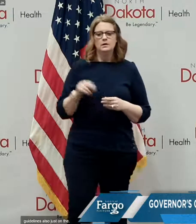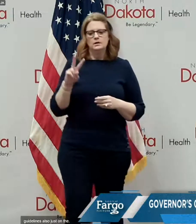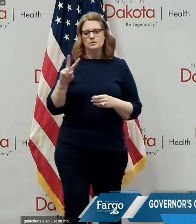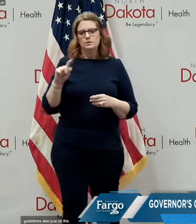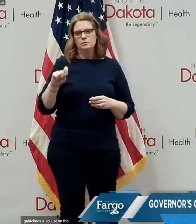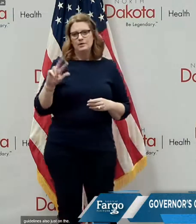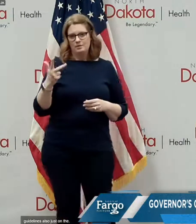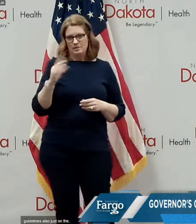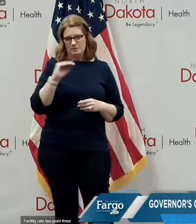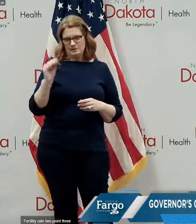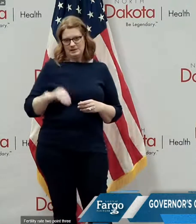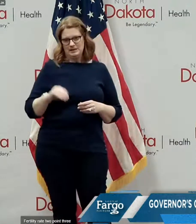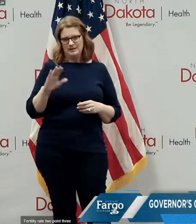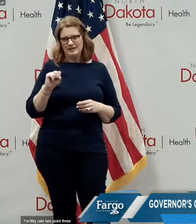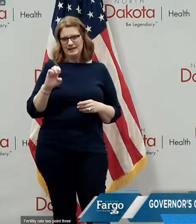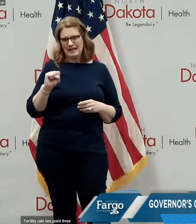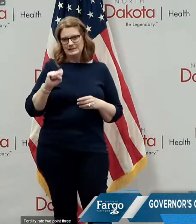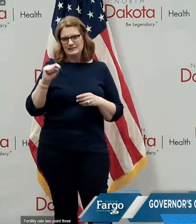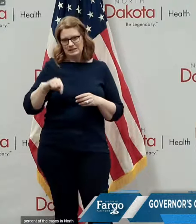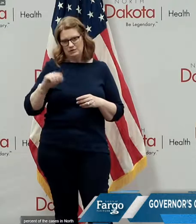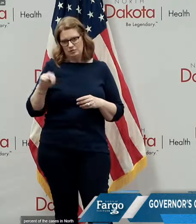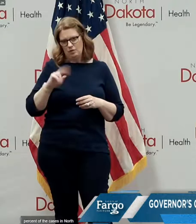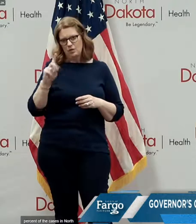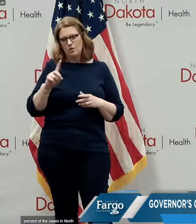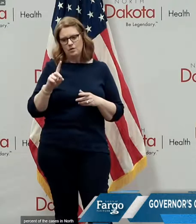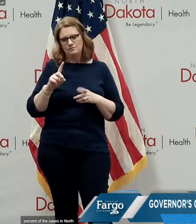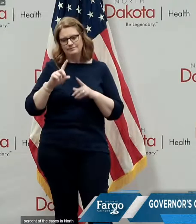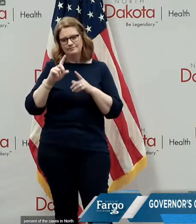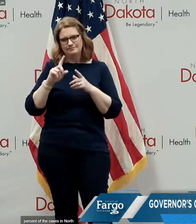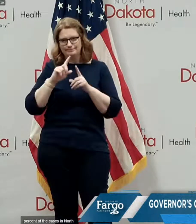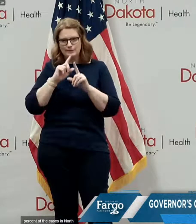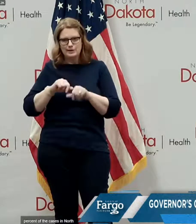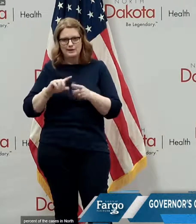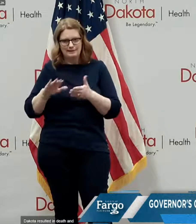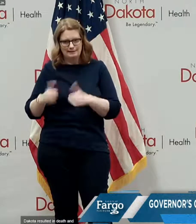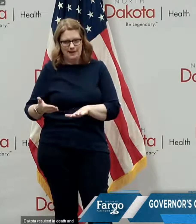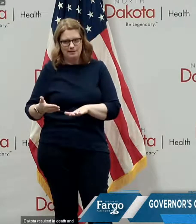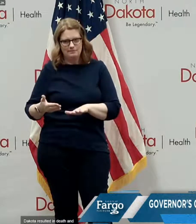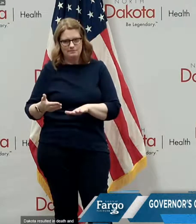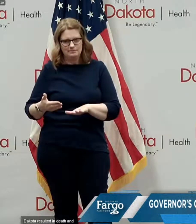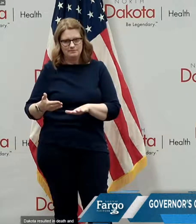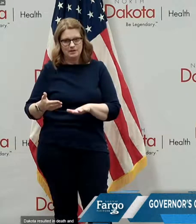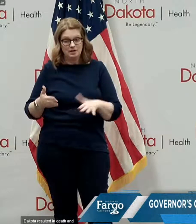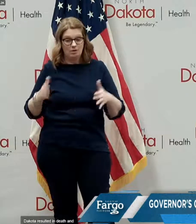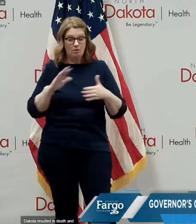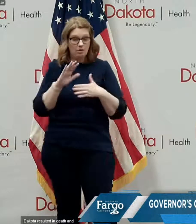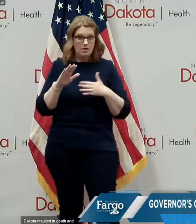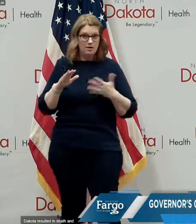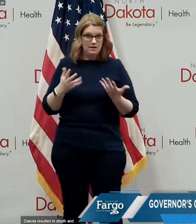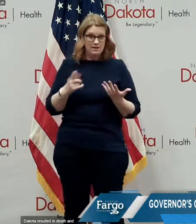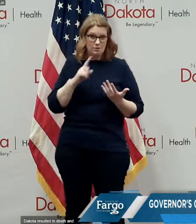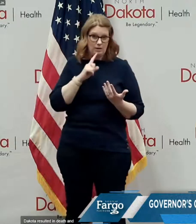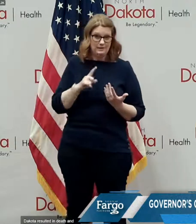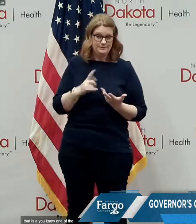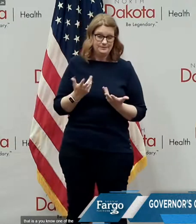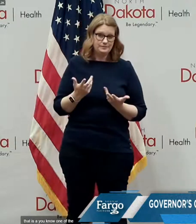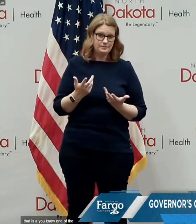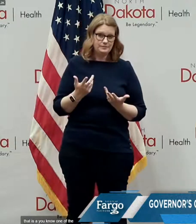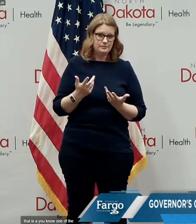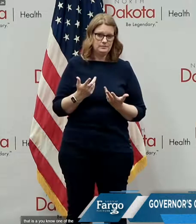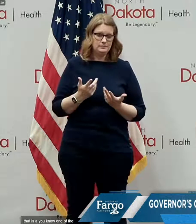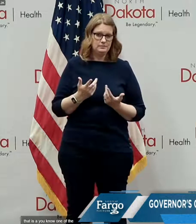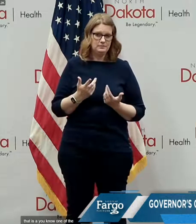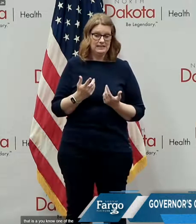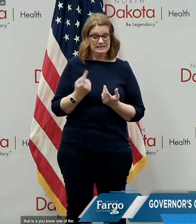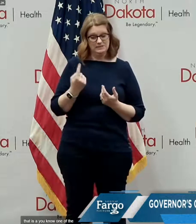2.3% of the cases in North Dakota have resulted in death, and that is one of the lowest